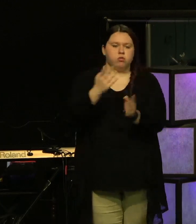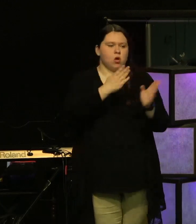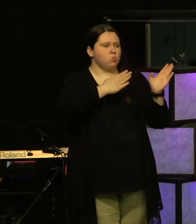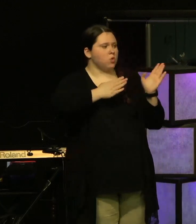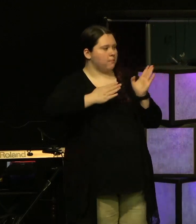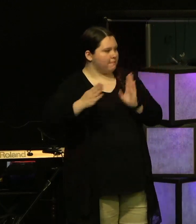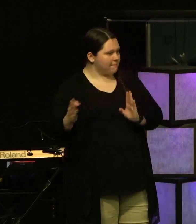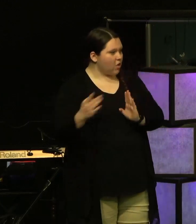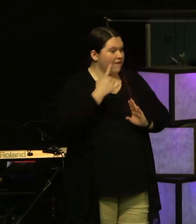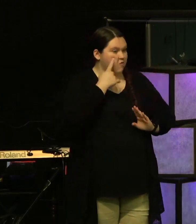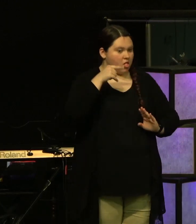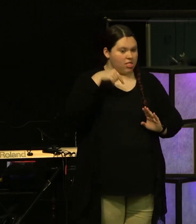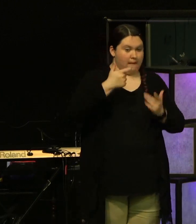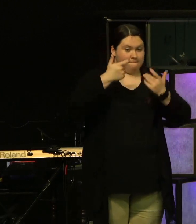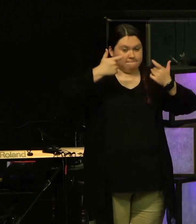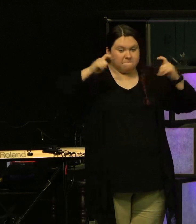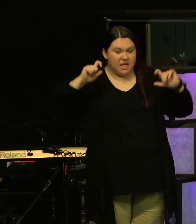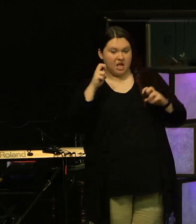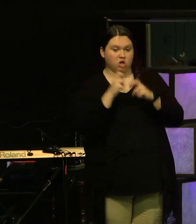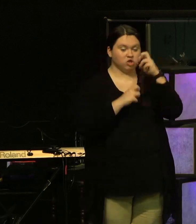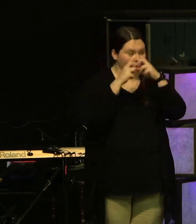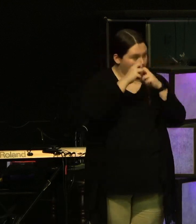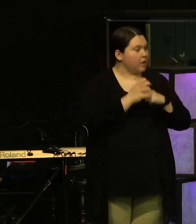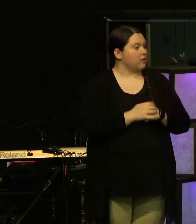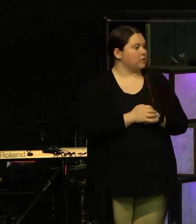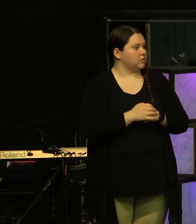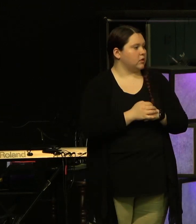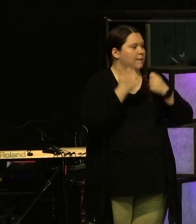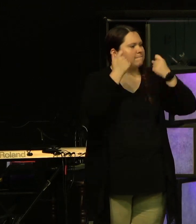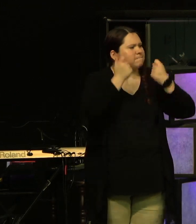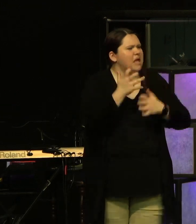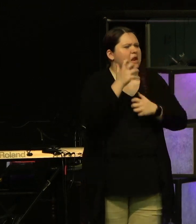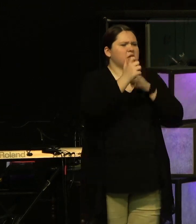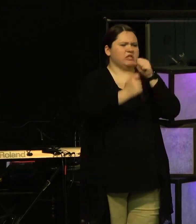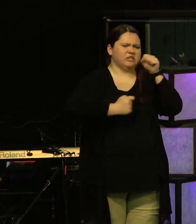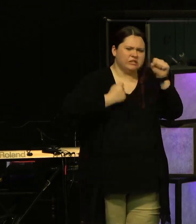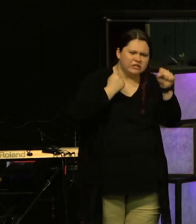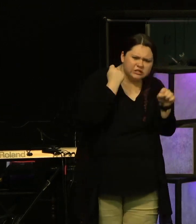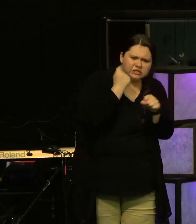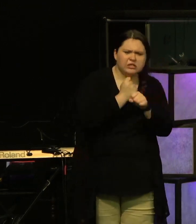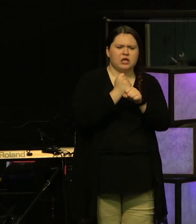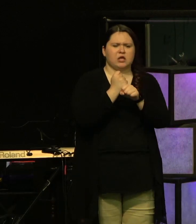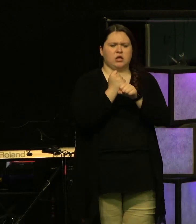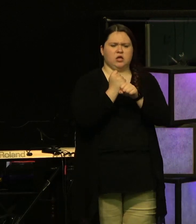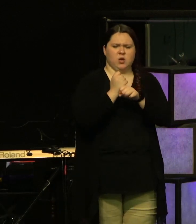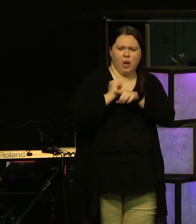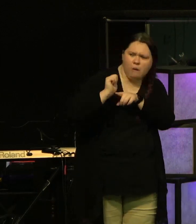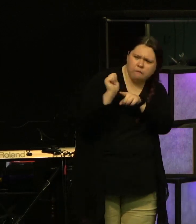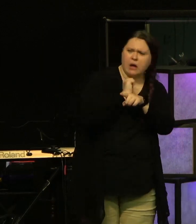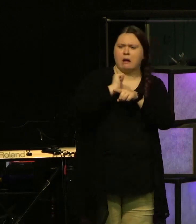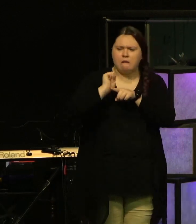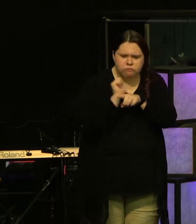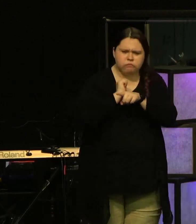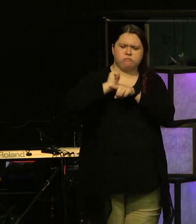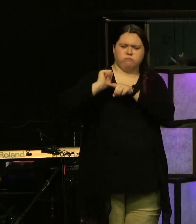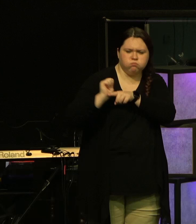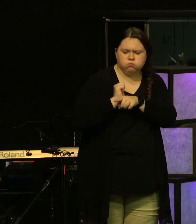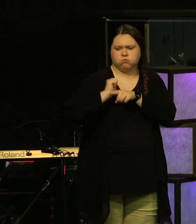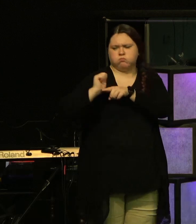Cup event. They spent years, scrimmage games, practice games,